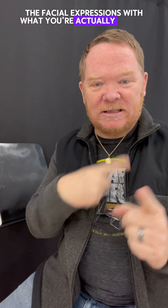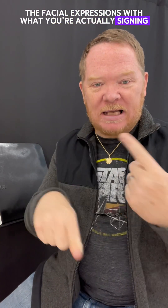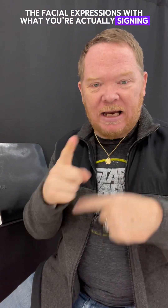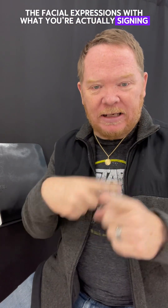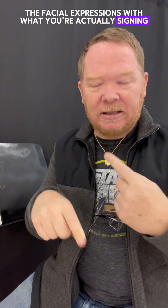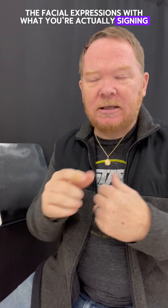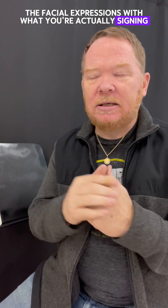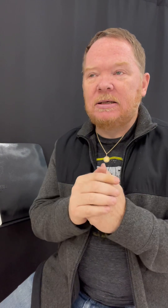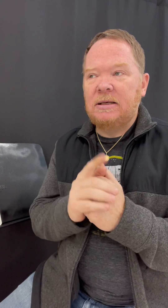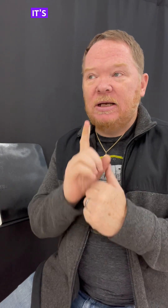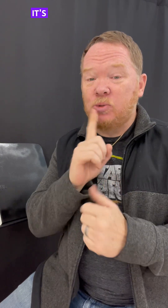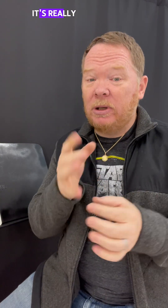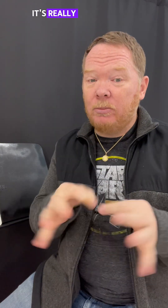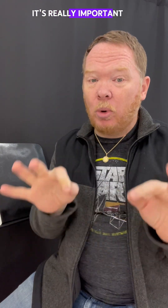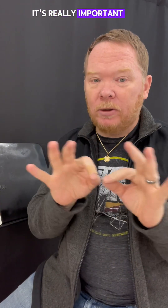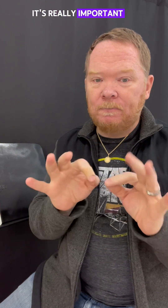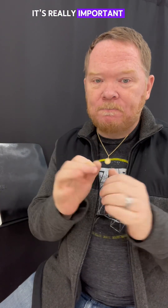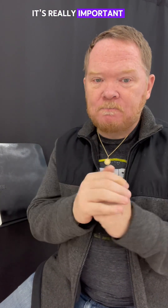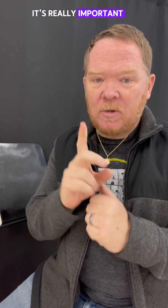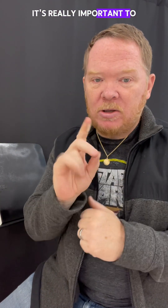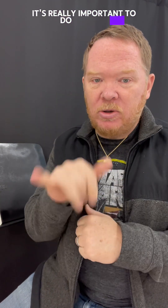signing. It's really important to do that.